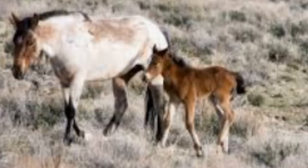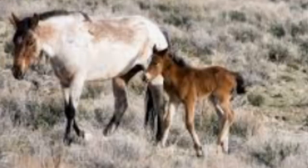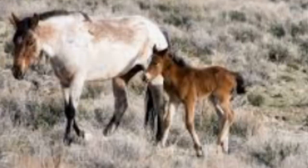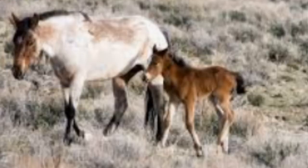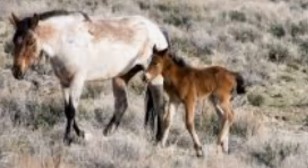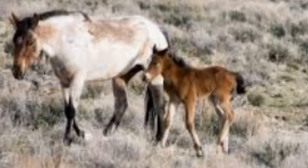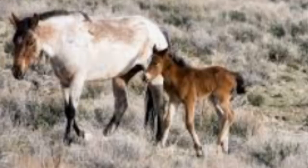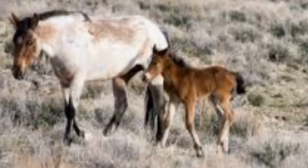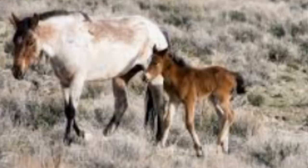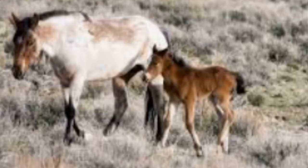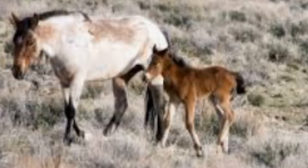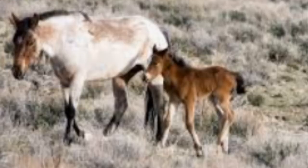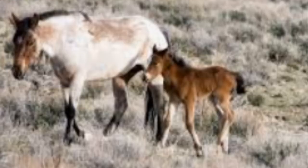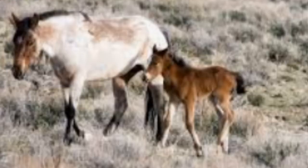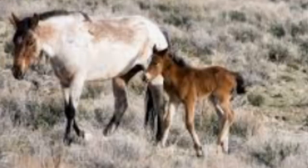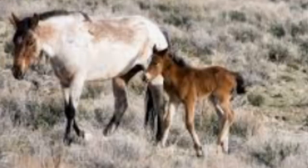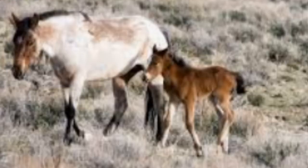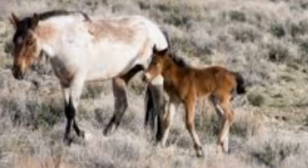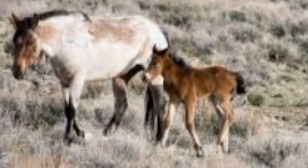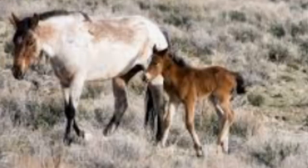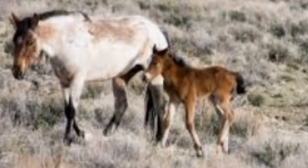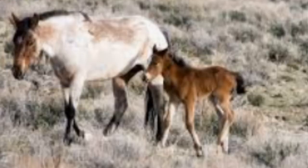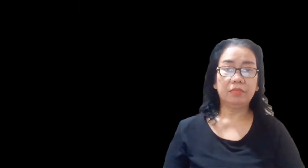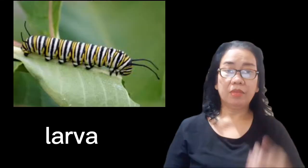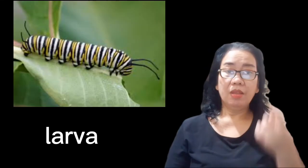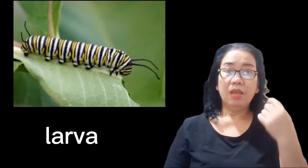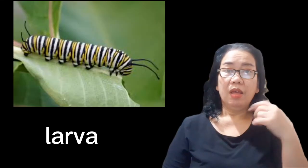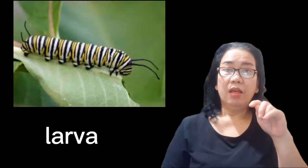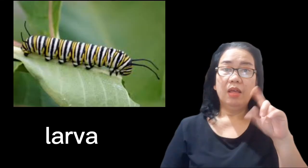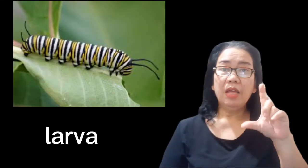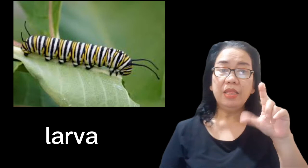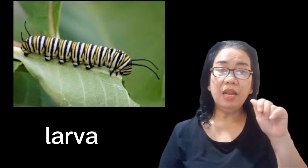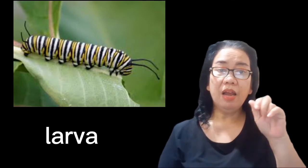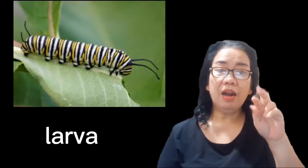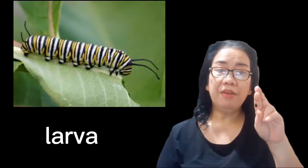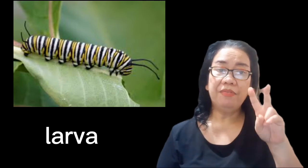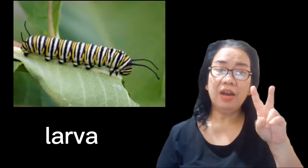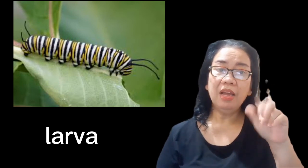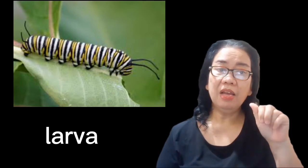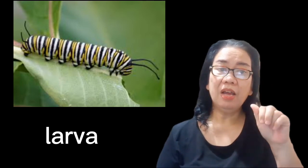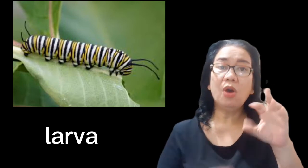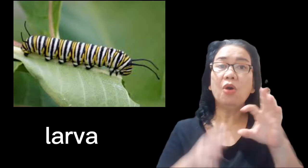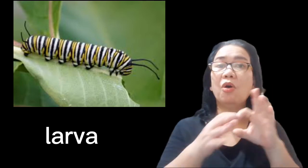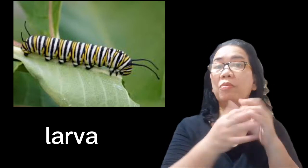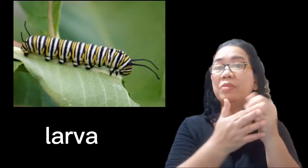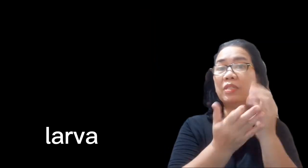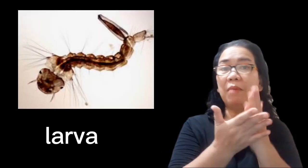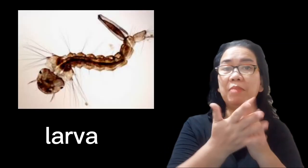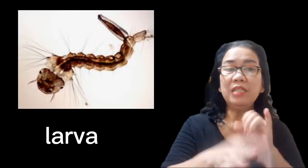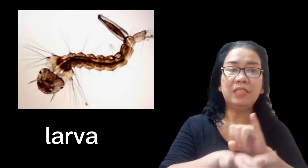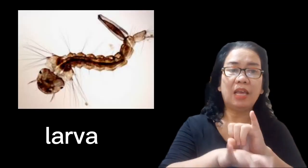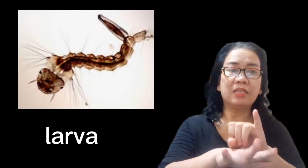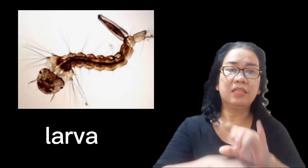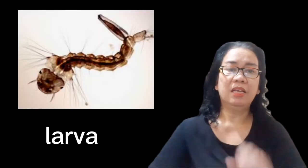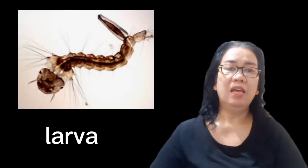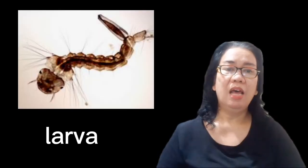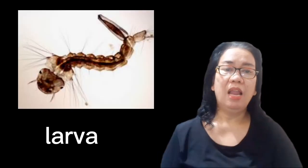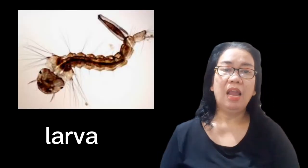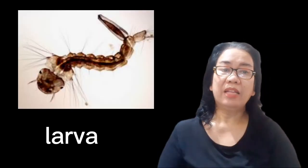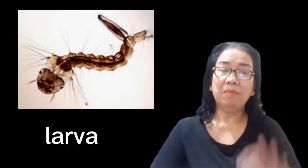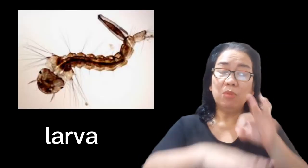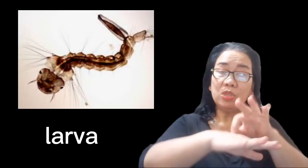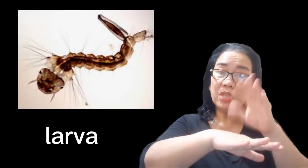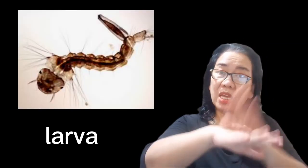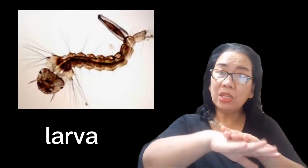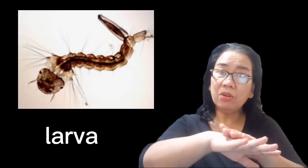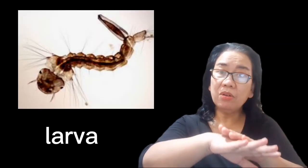valuable resource for horses. The larvae of some insects,